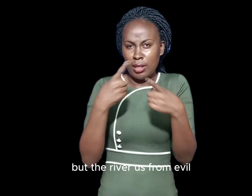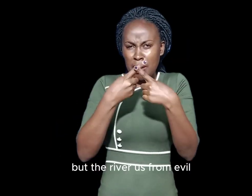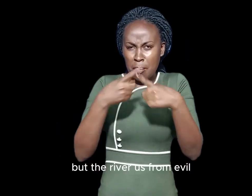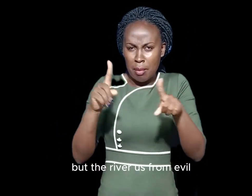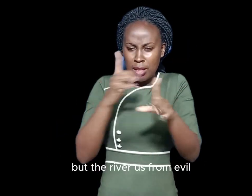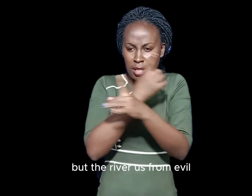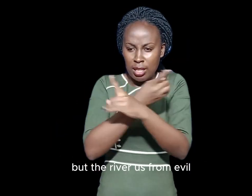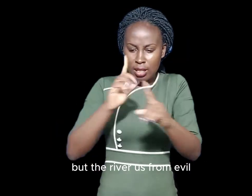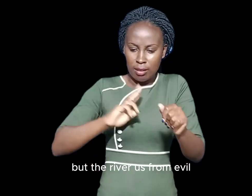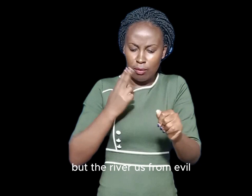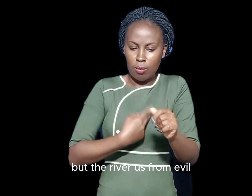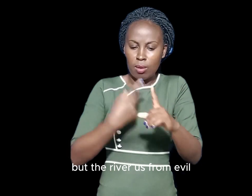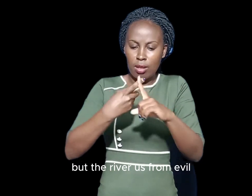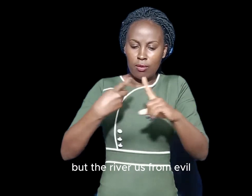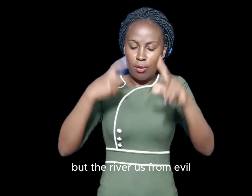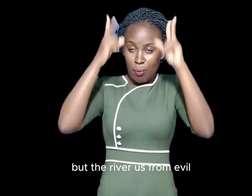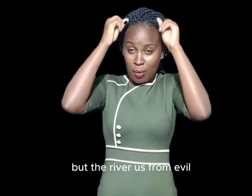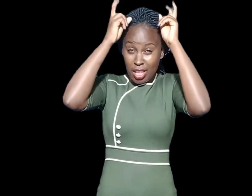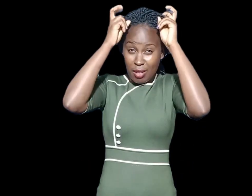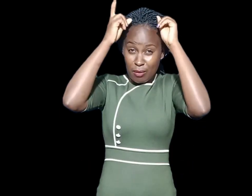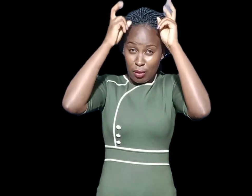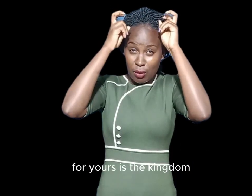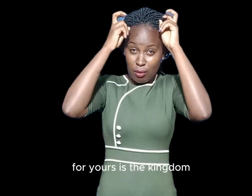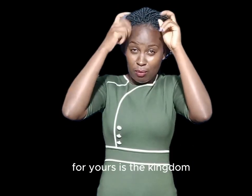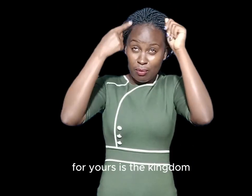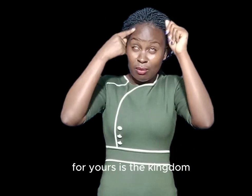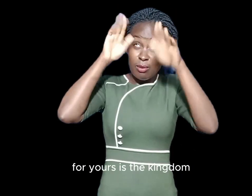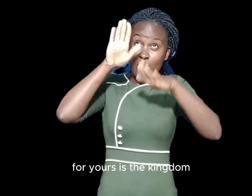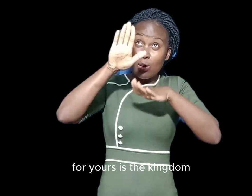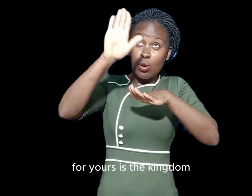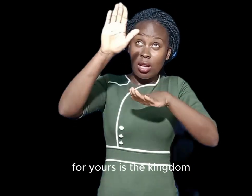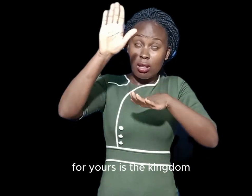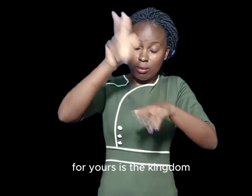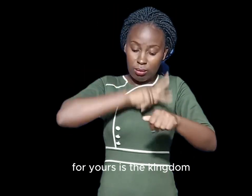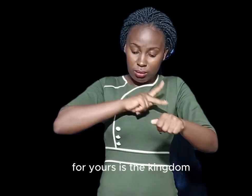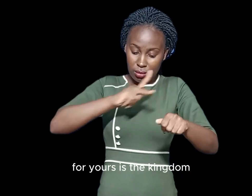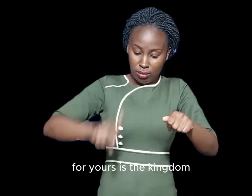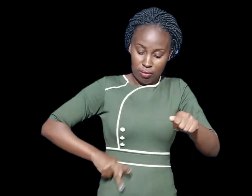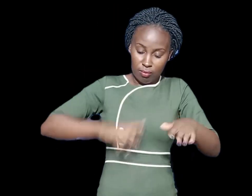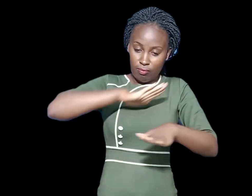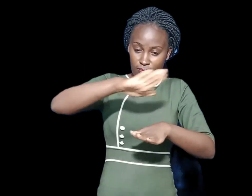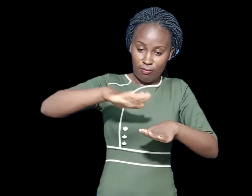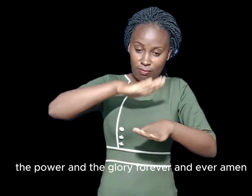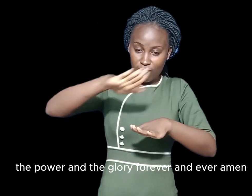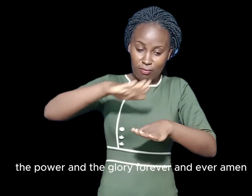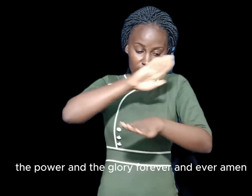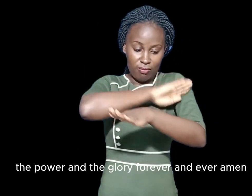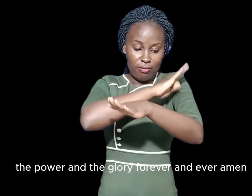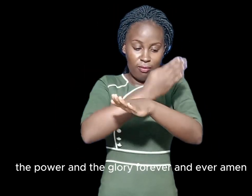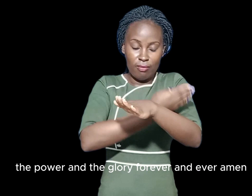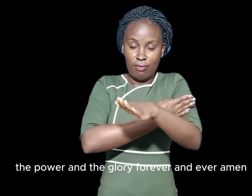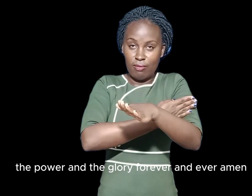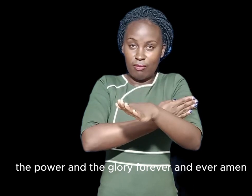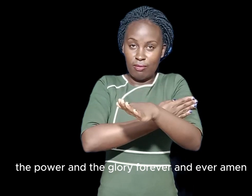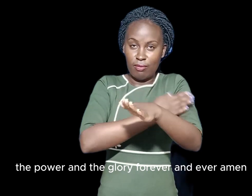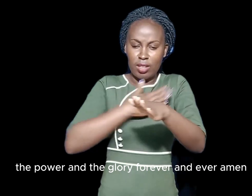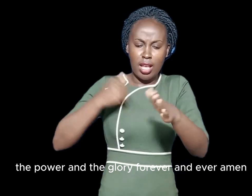deliver us from evil For yours is the kingdom The power And the glory